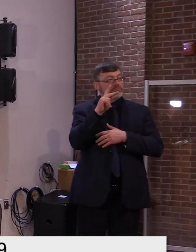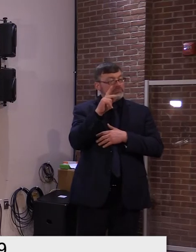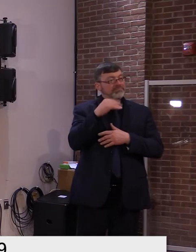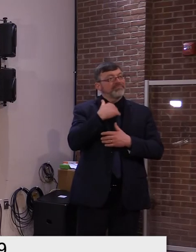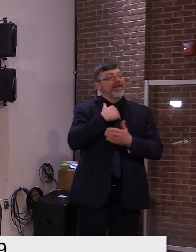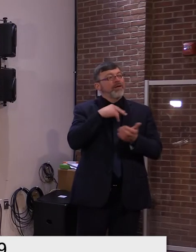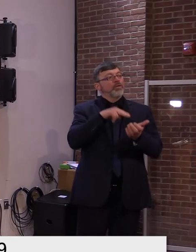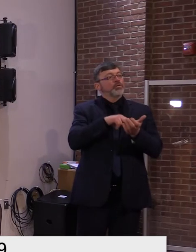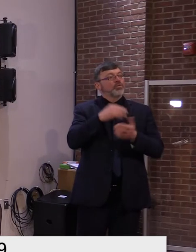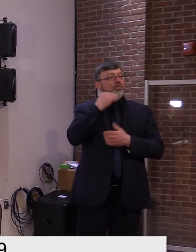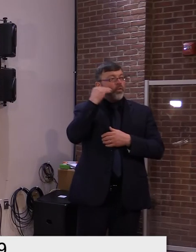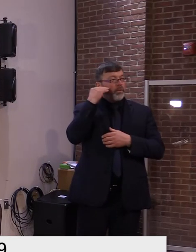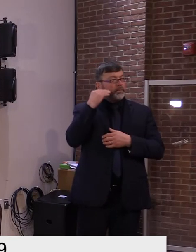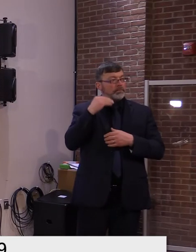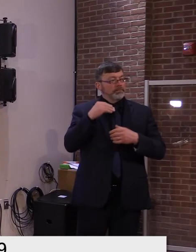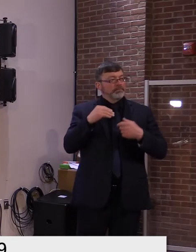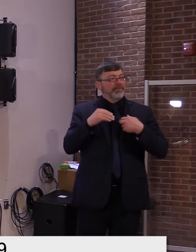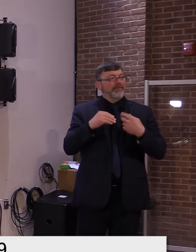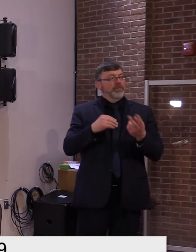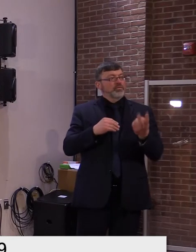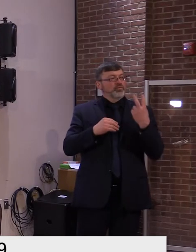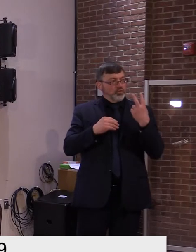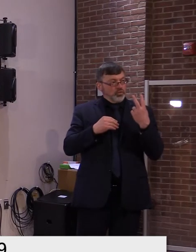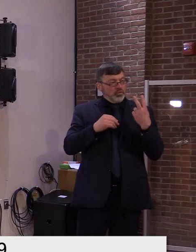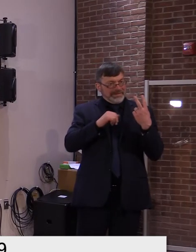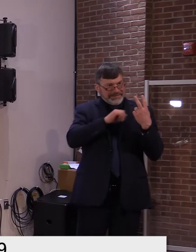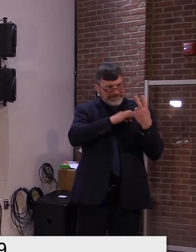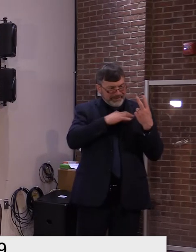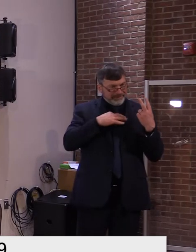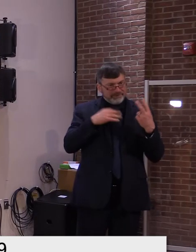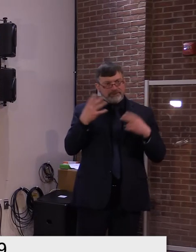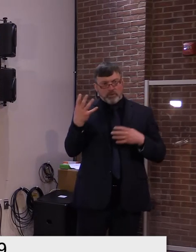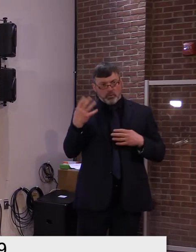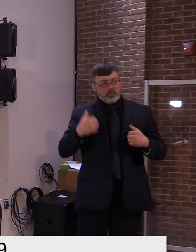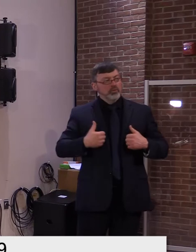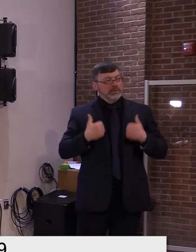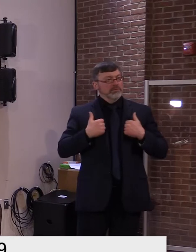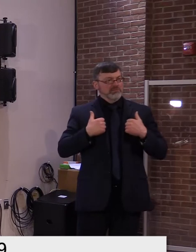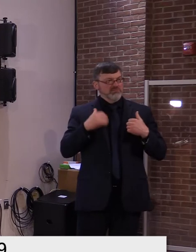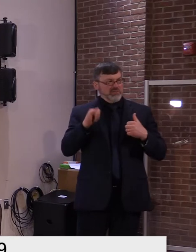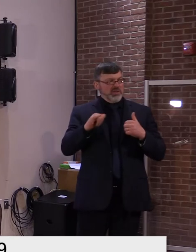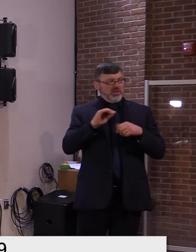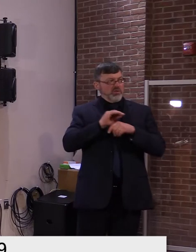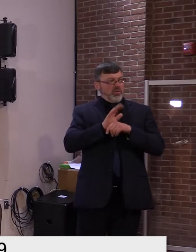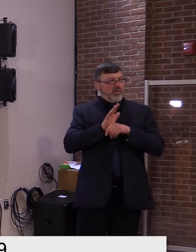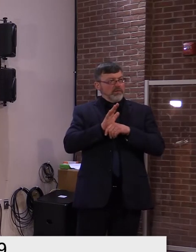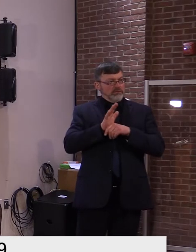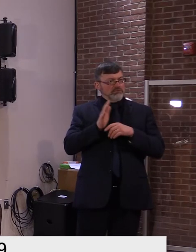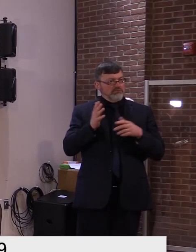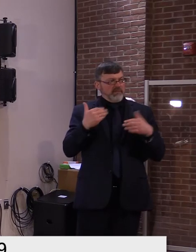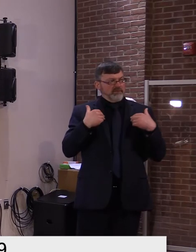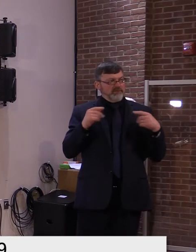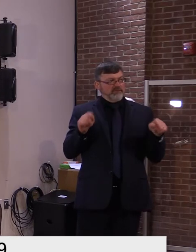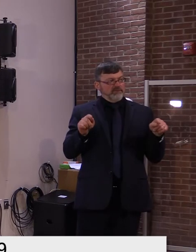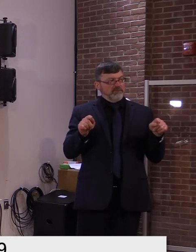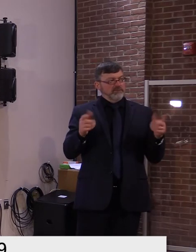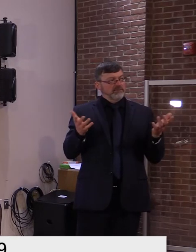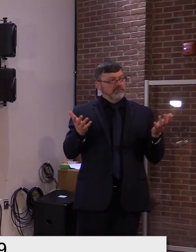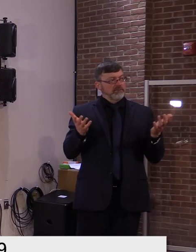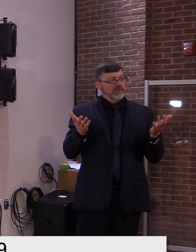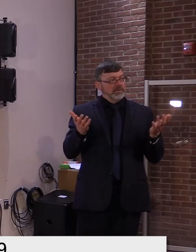testing positive. The facility administrator reported to us the residents had about a 90% vaccination rate and staff